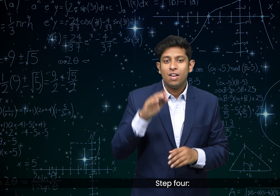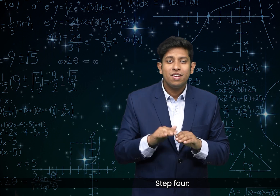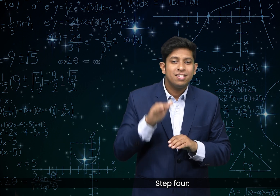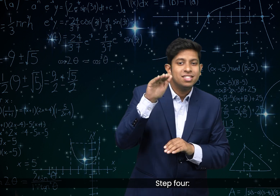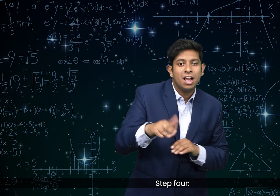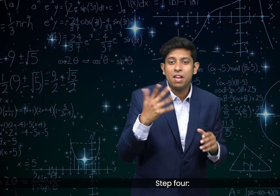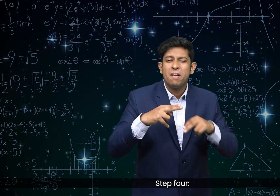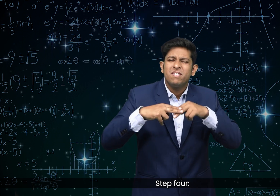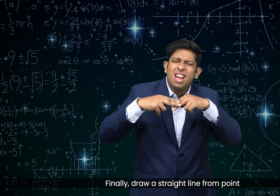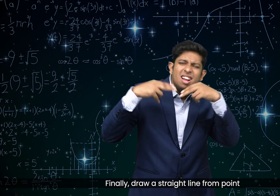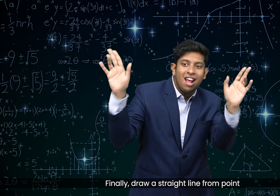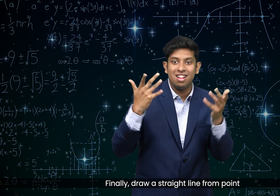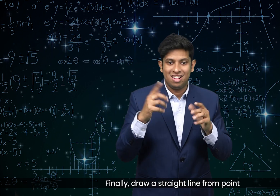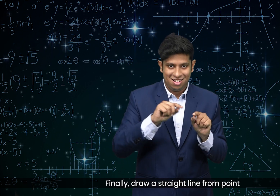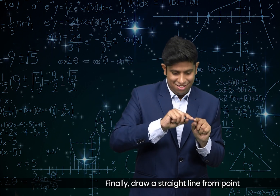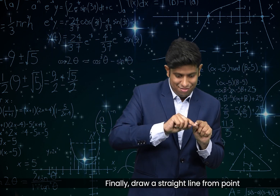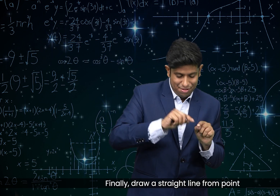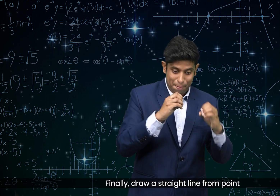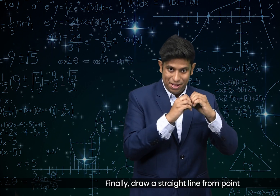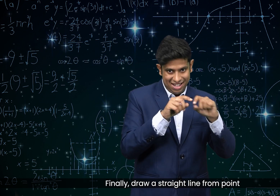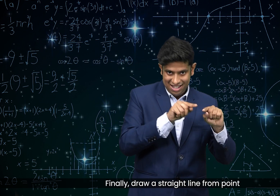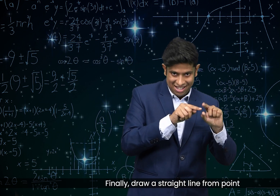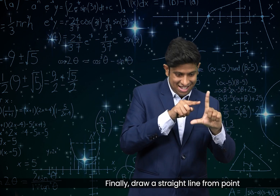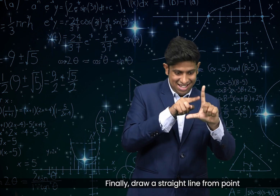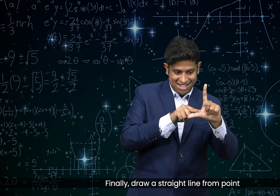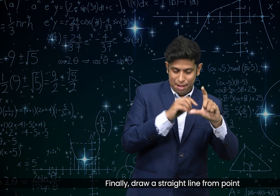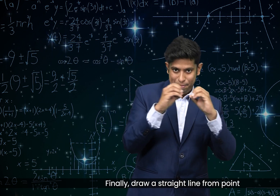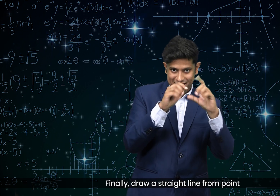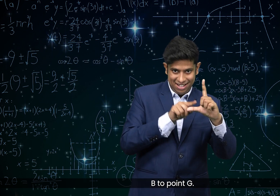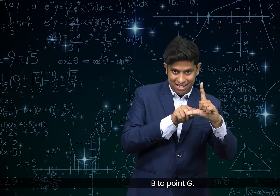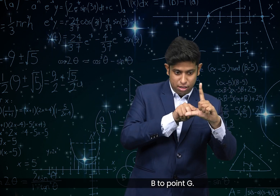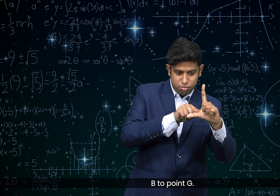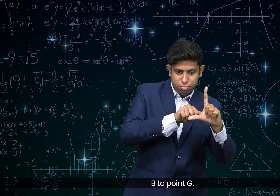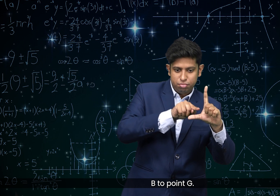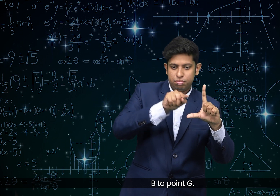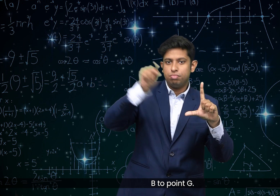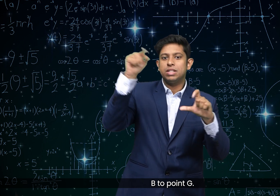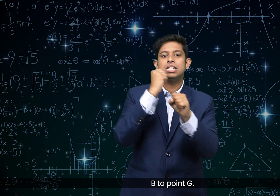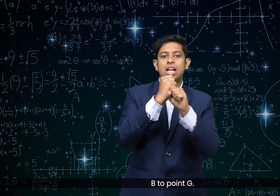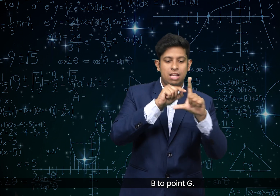Step 4. Finally, draw a straight line from point B to point G.